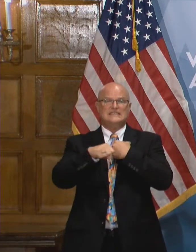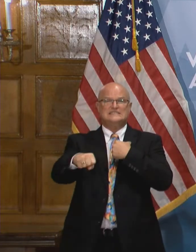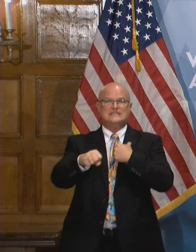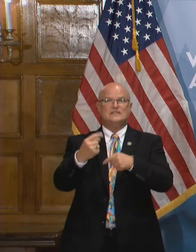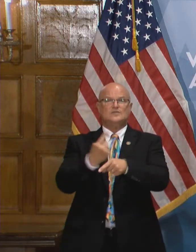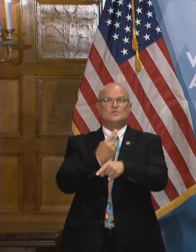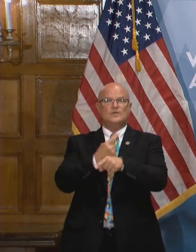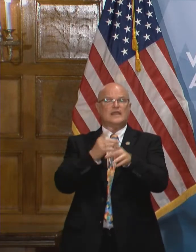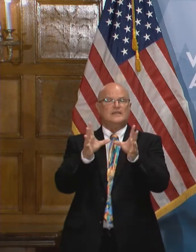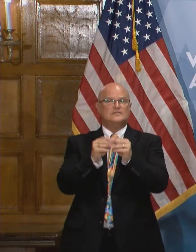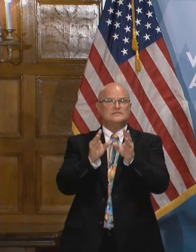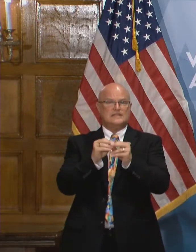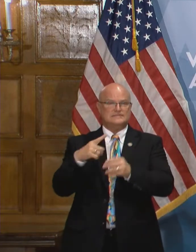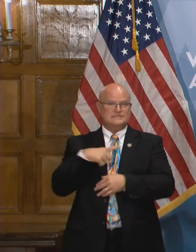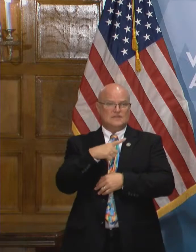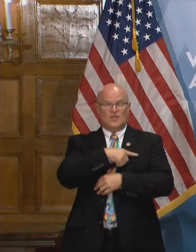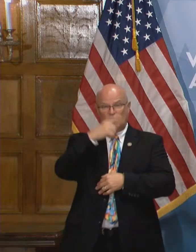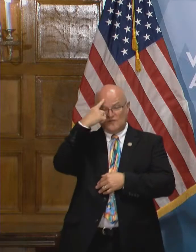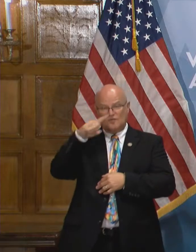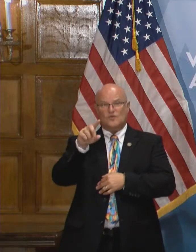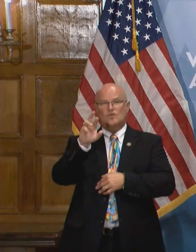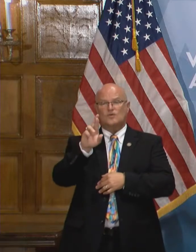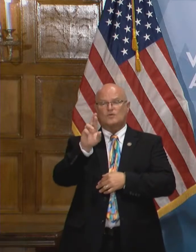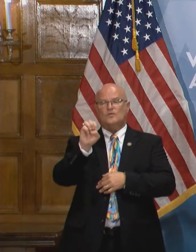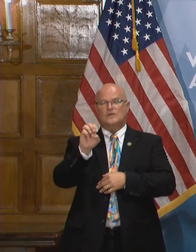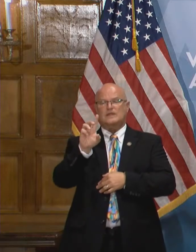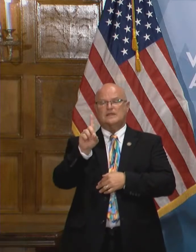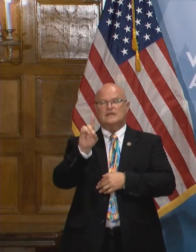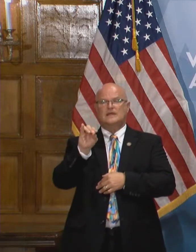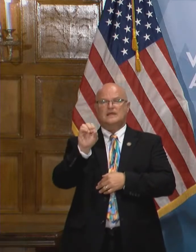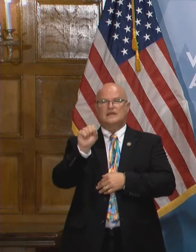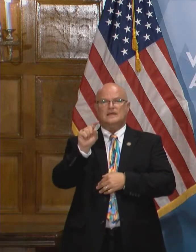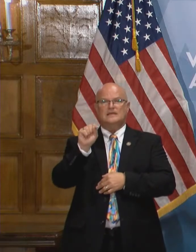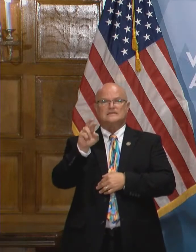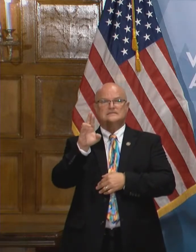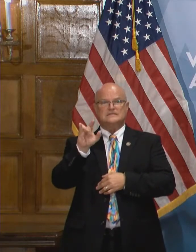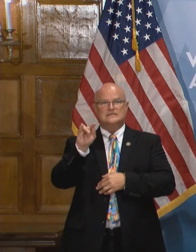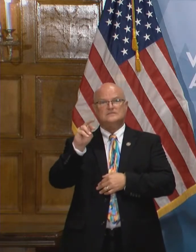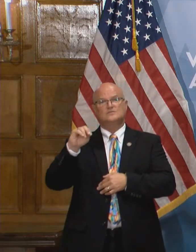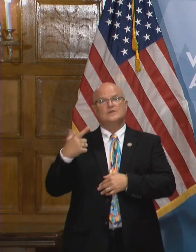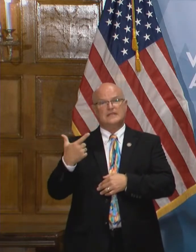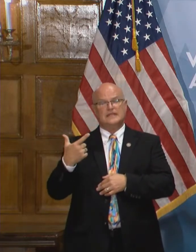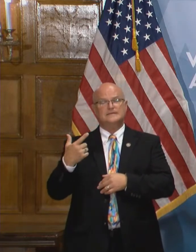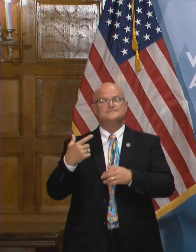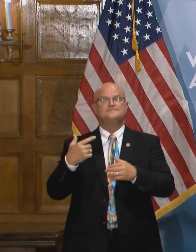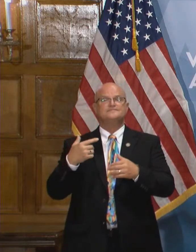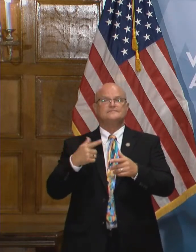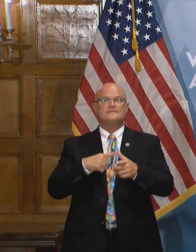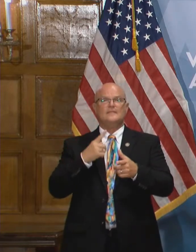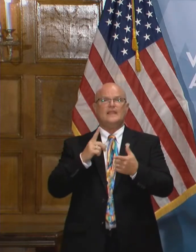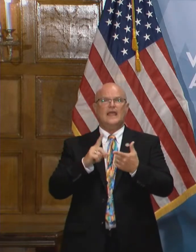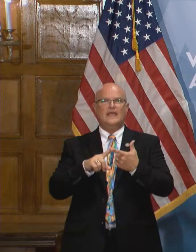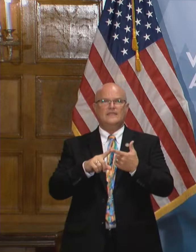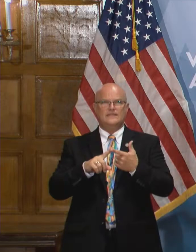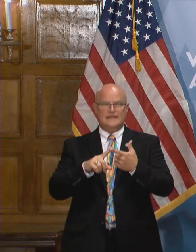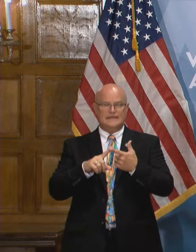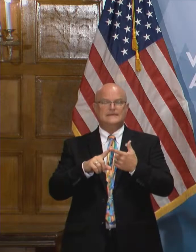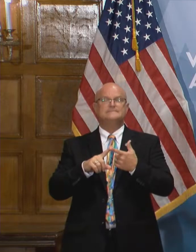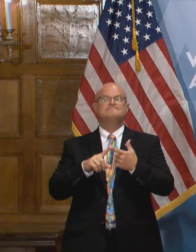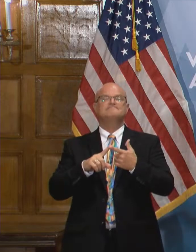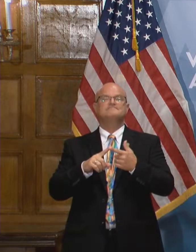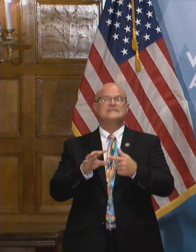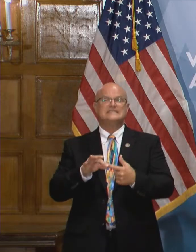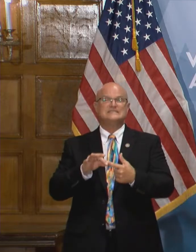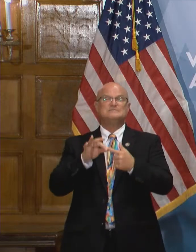regular session for redistricting, and then we're going to have anticipated a